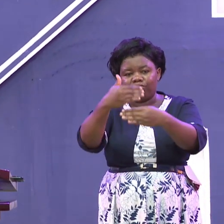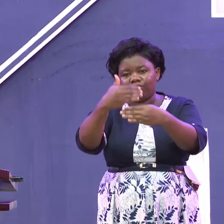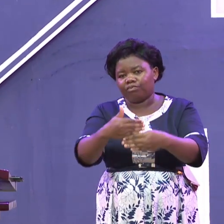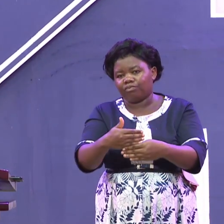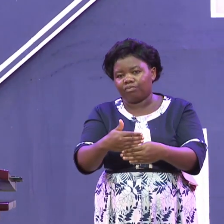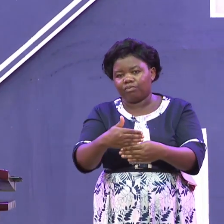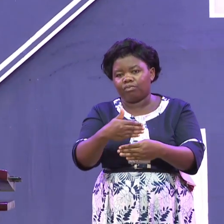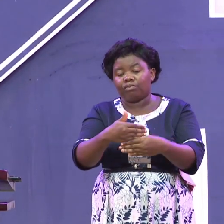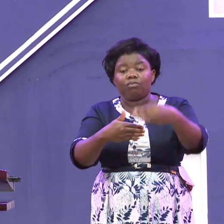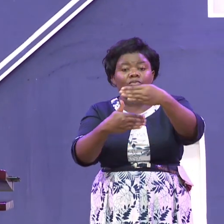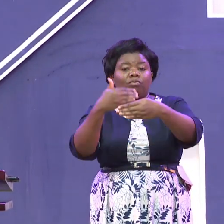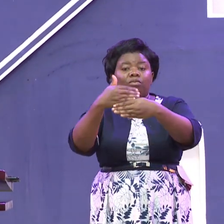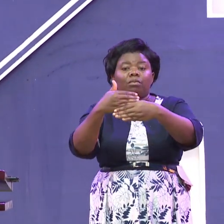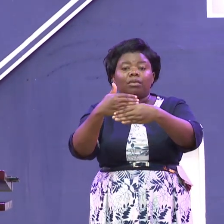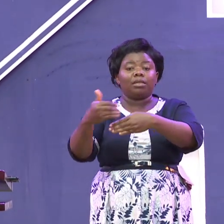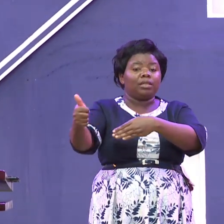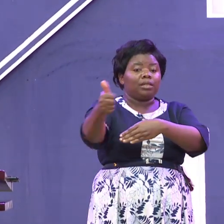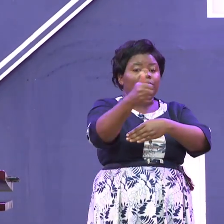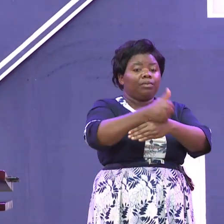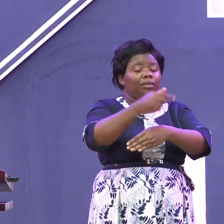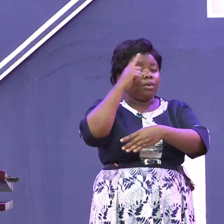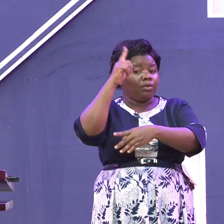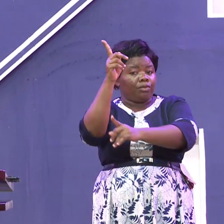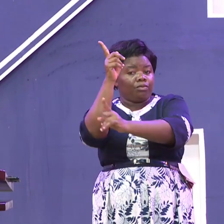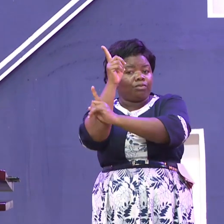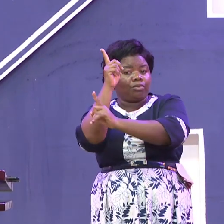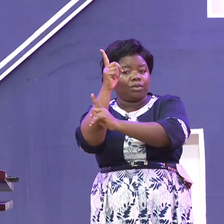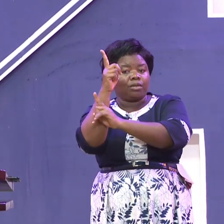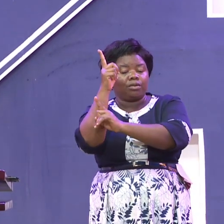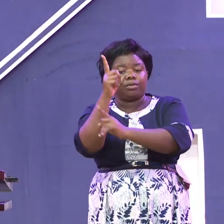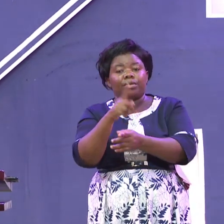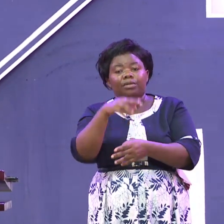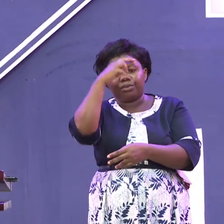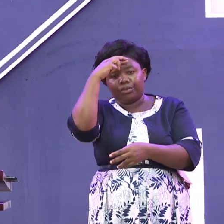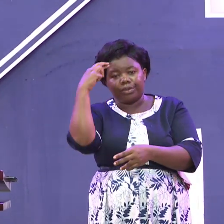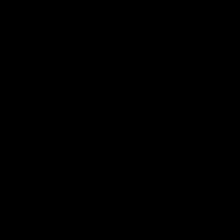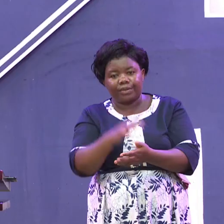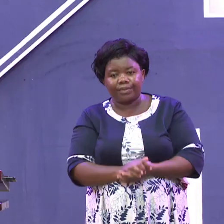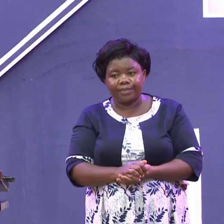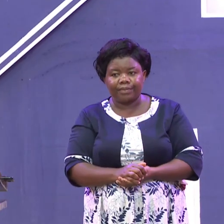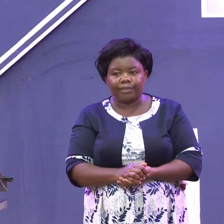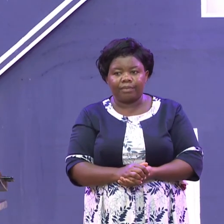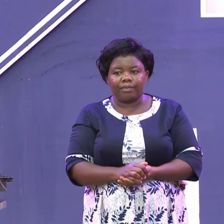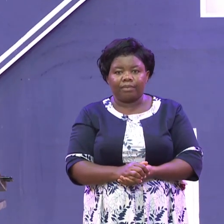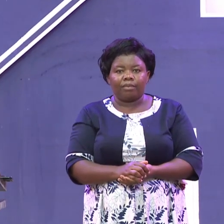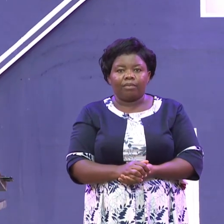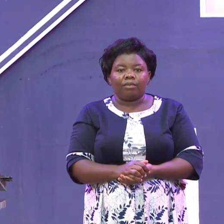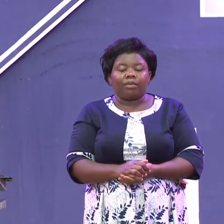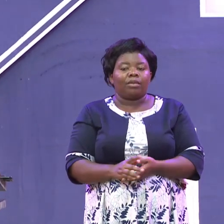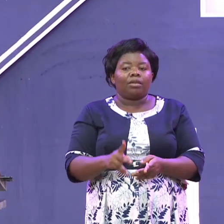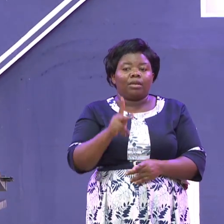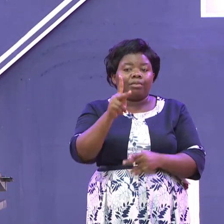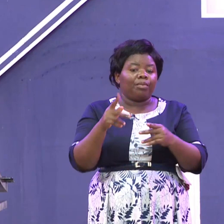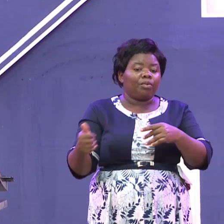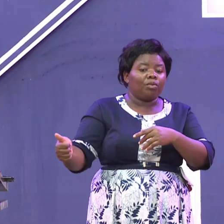wall. Kiteekebwawo lwa security bukuumi. It is put there for security. Abateekawo